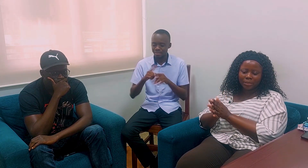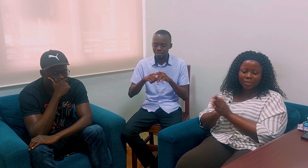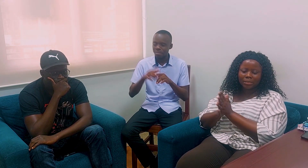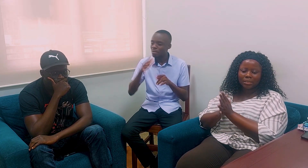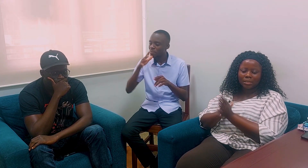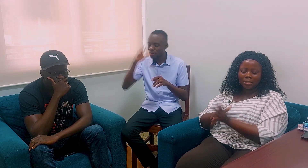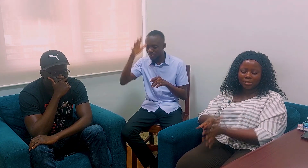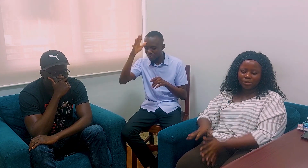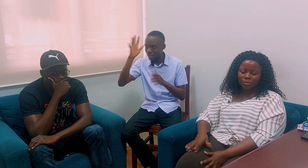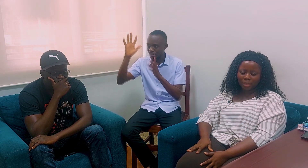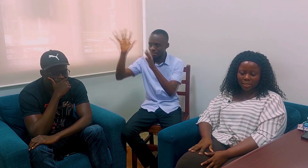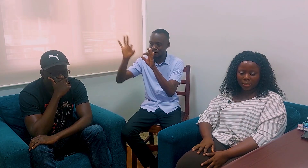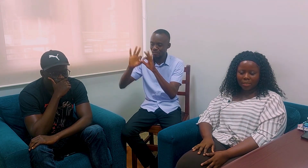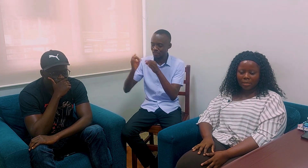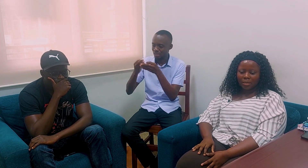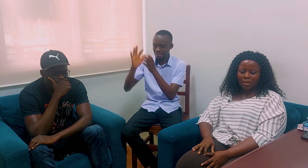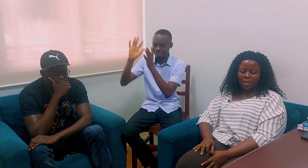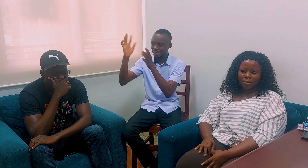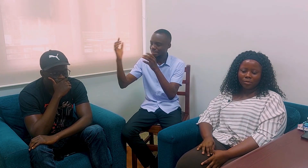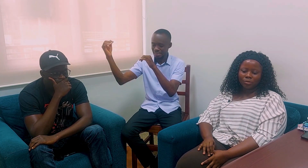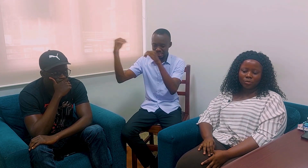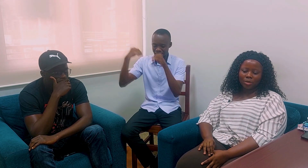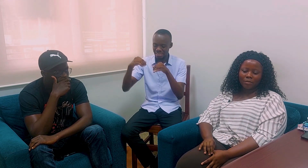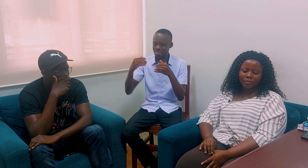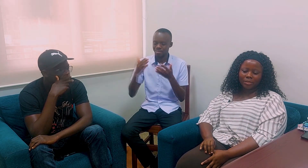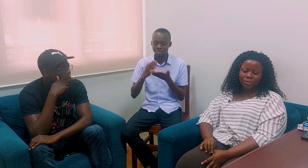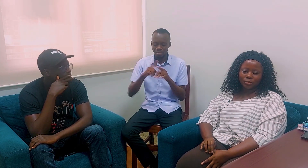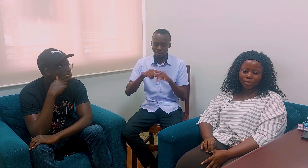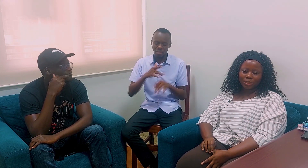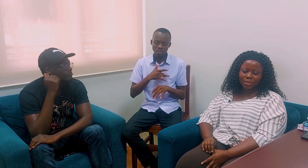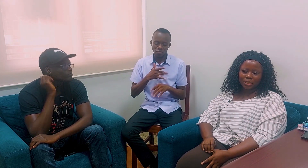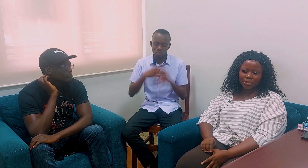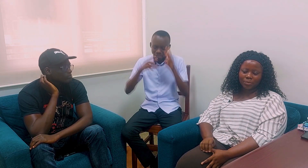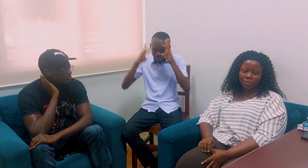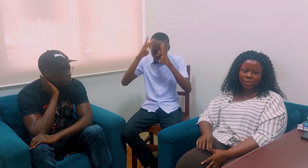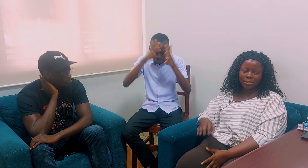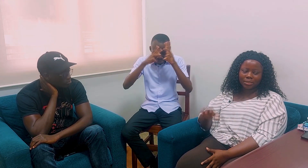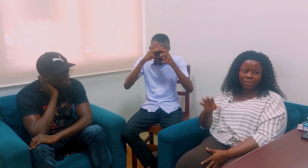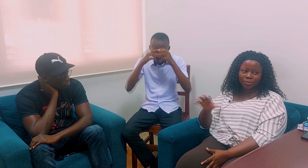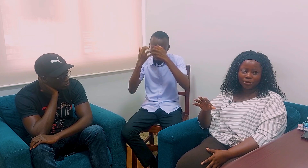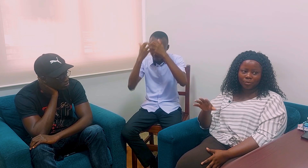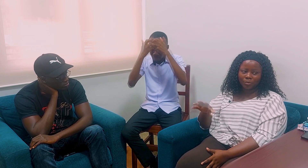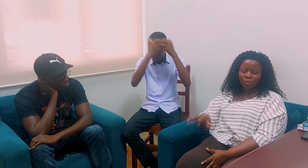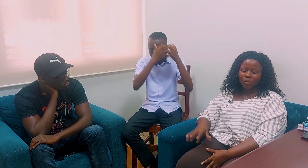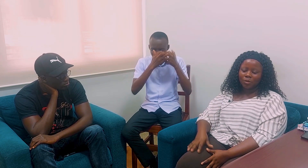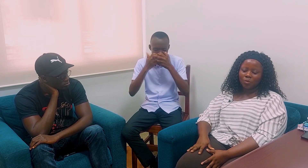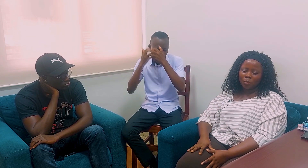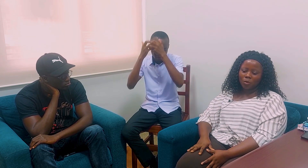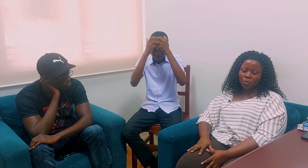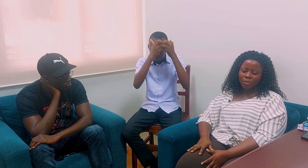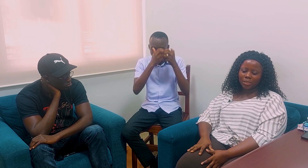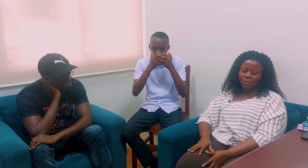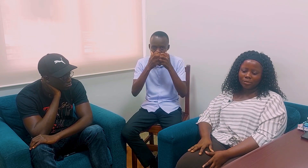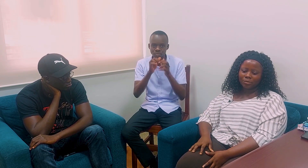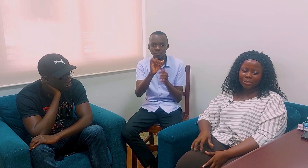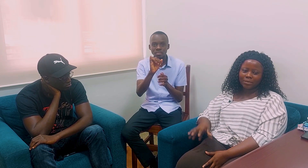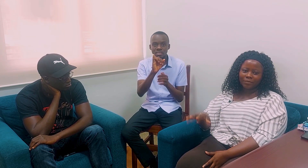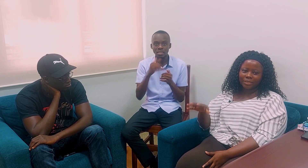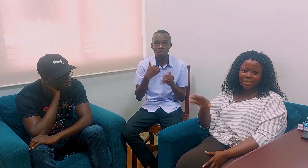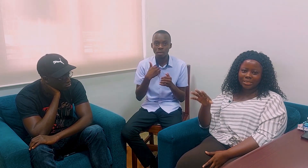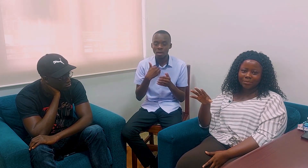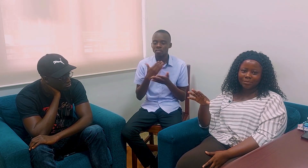loved ones and all that. I also have dealt with imposter syndrome, more bordered on